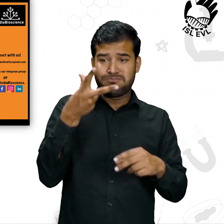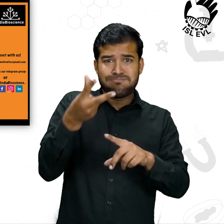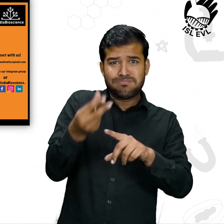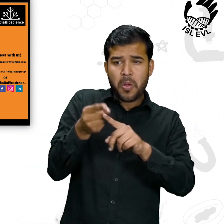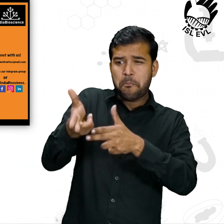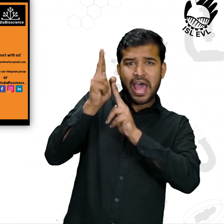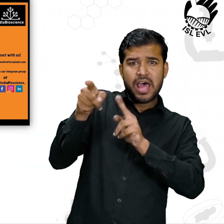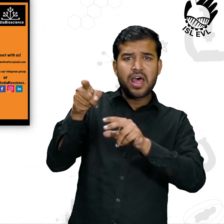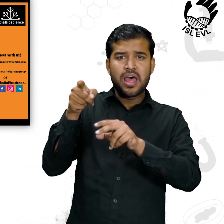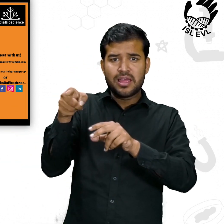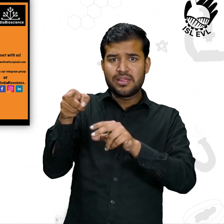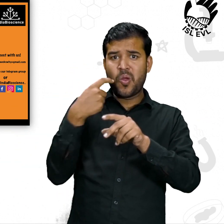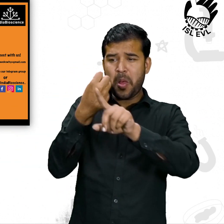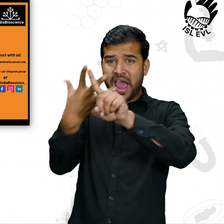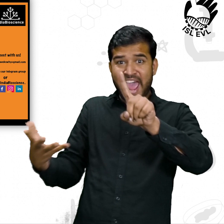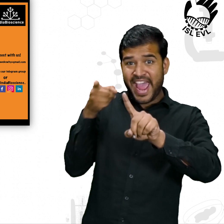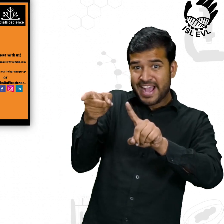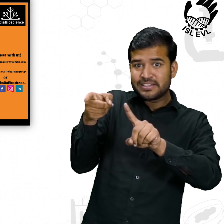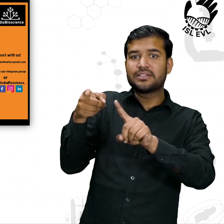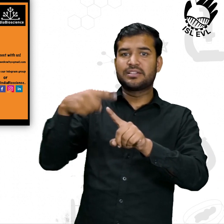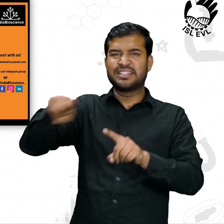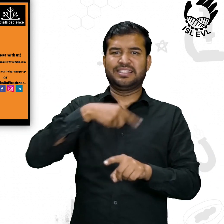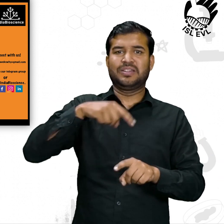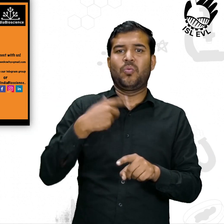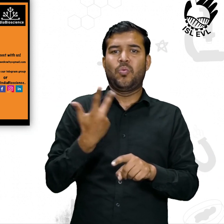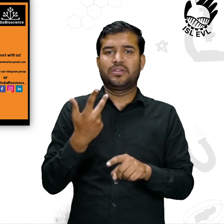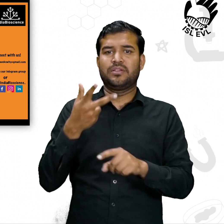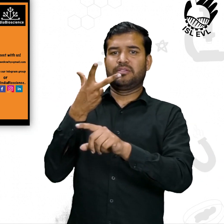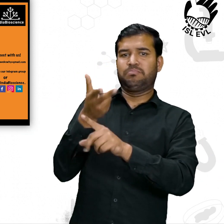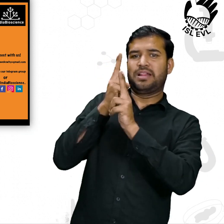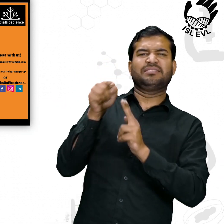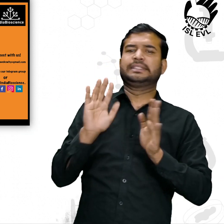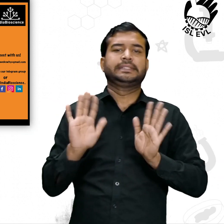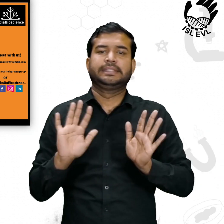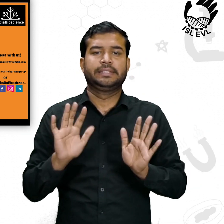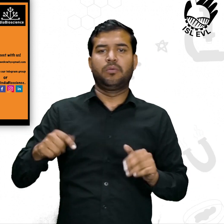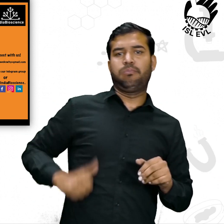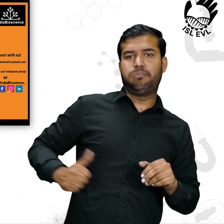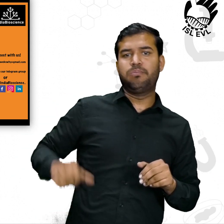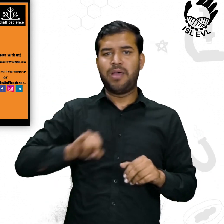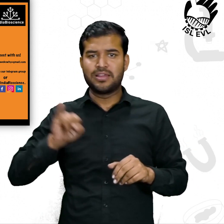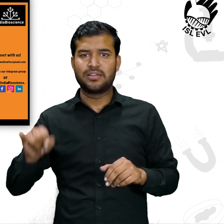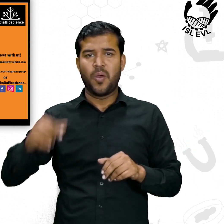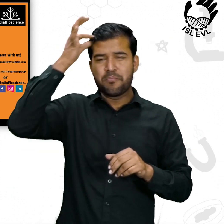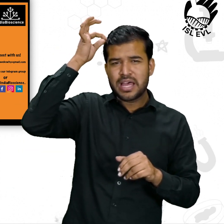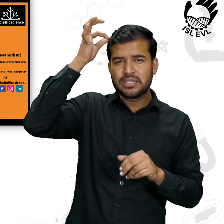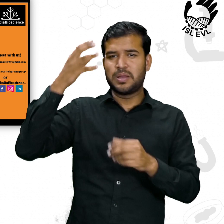like that. So of course, blood samples and tissue samples are difficult to get from wild animals. Okay, so you mentioned you collect